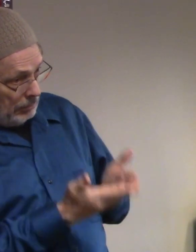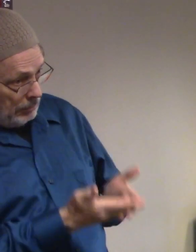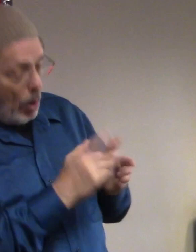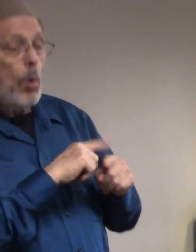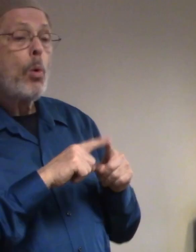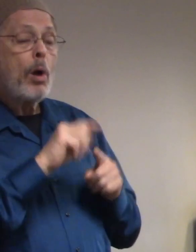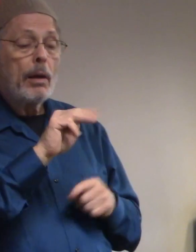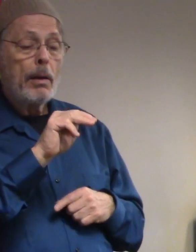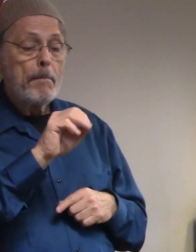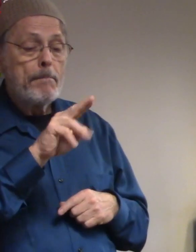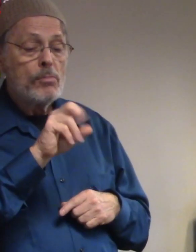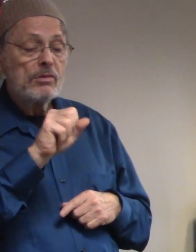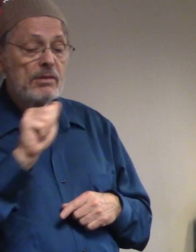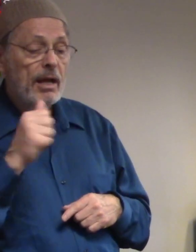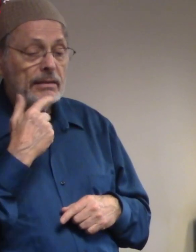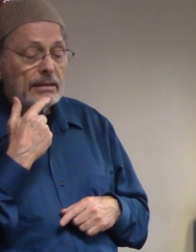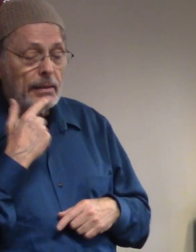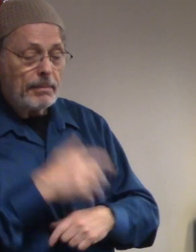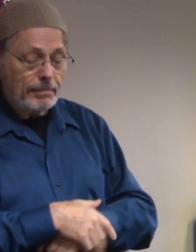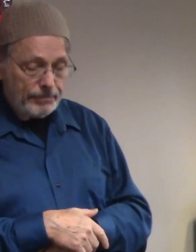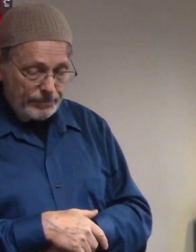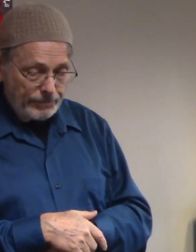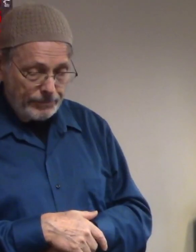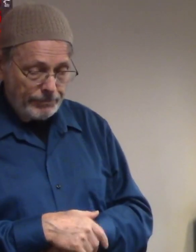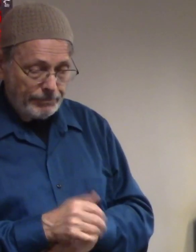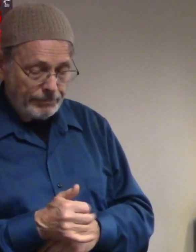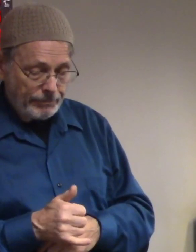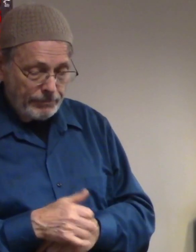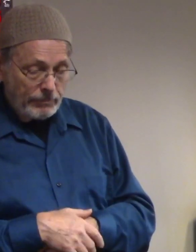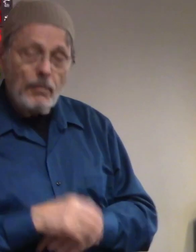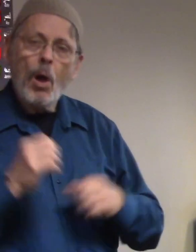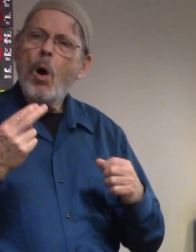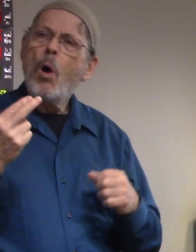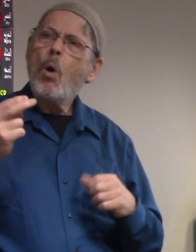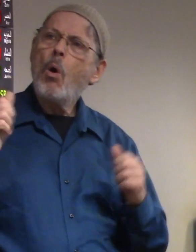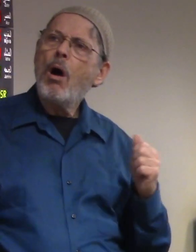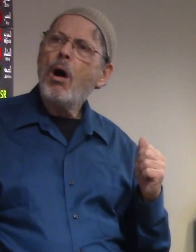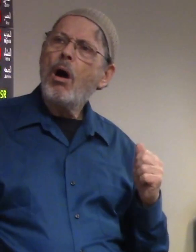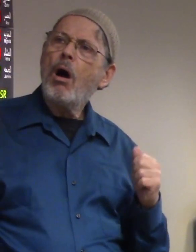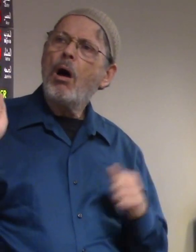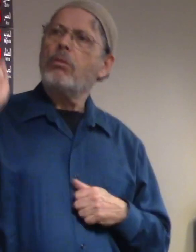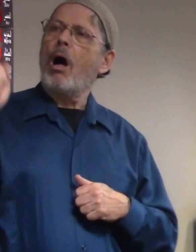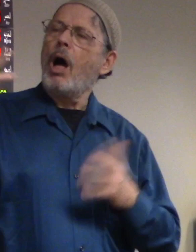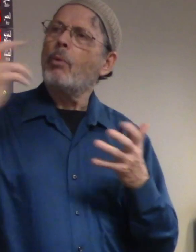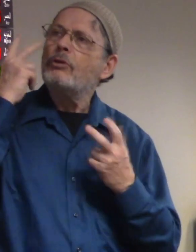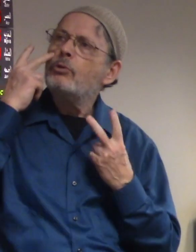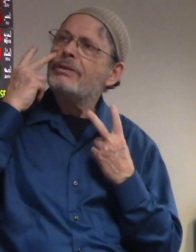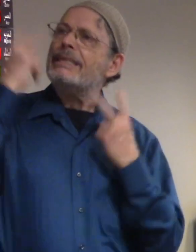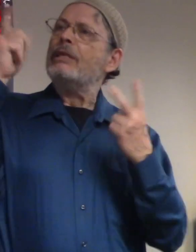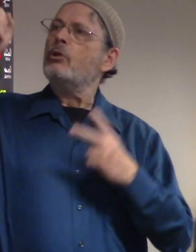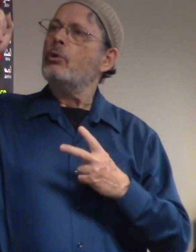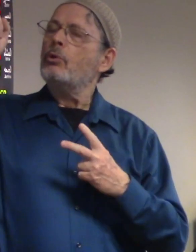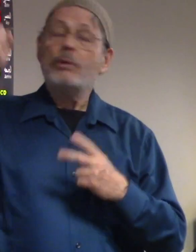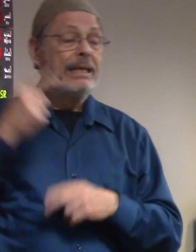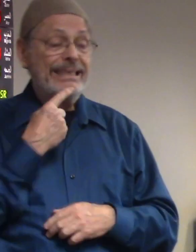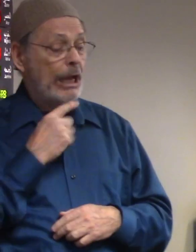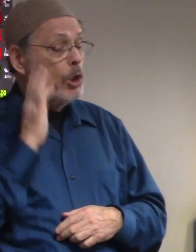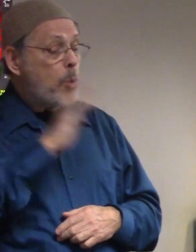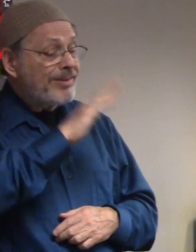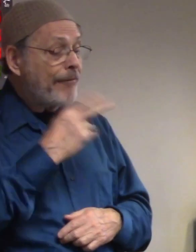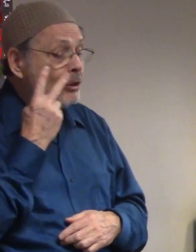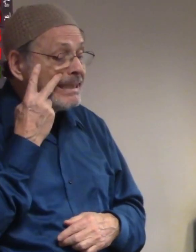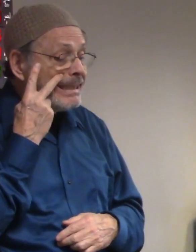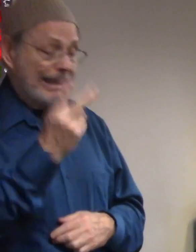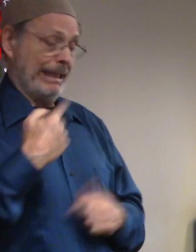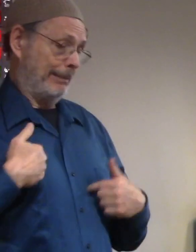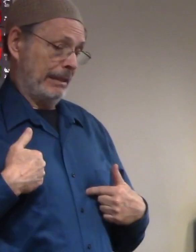said, Rabbi uridu an undri ilayk. Oh Allah, I want to see you. He was told, Lan tarani, you will never see